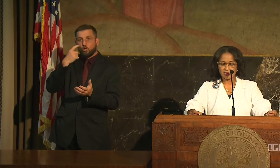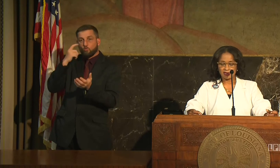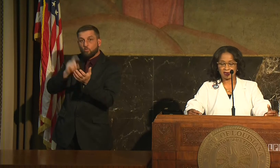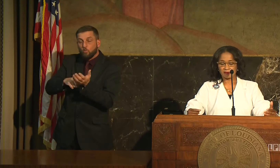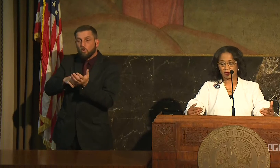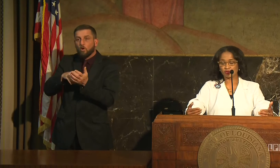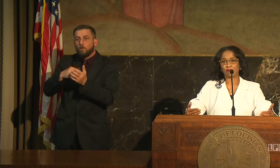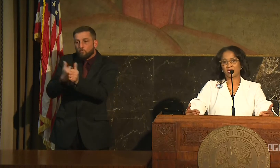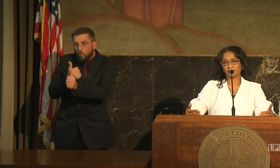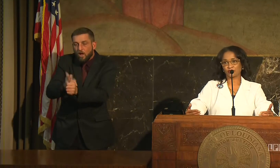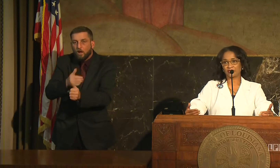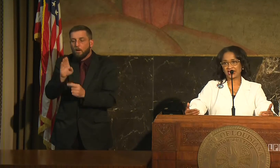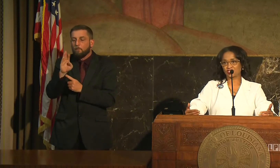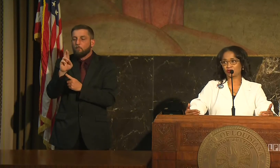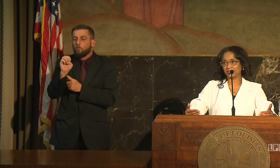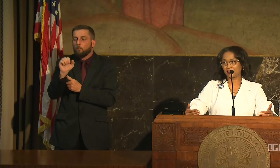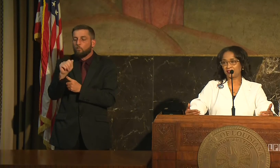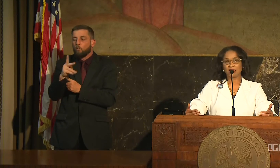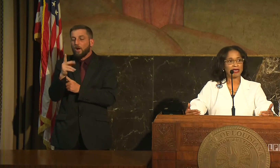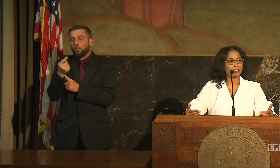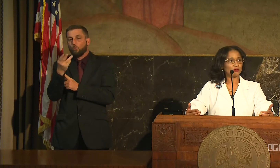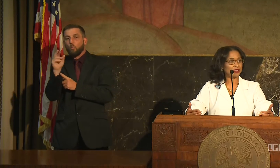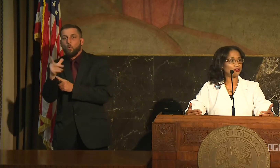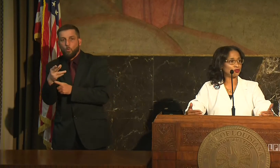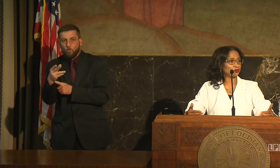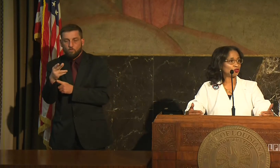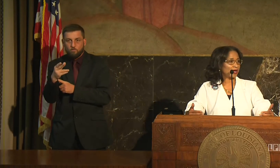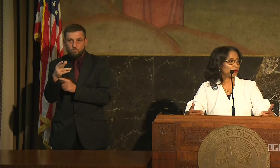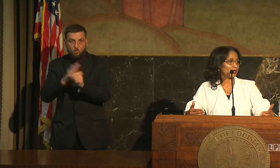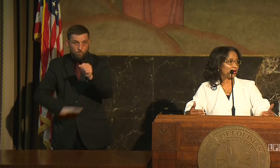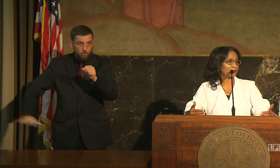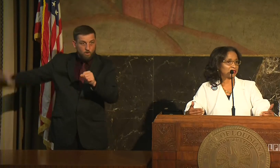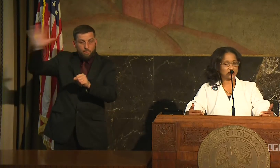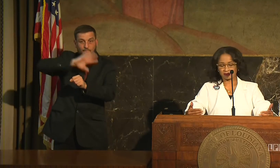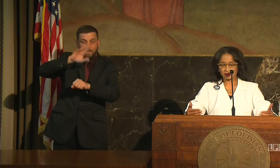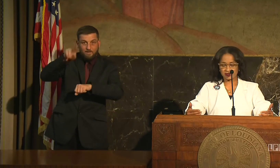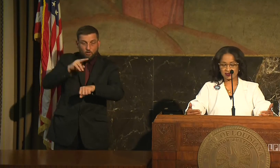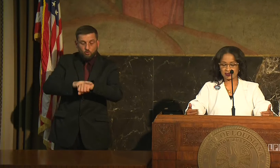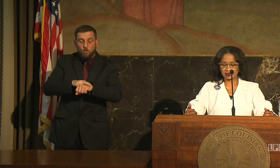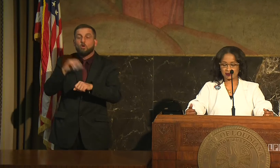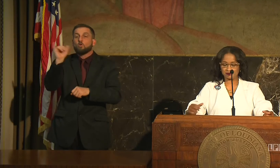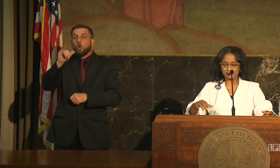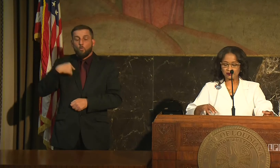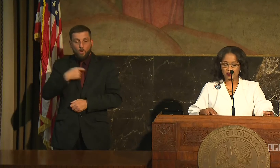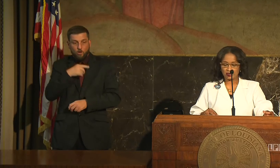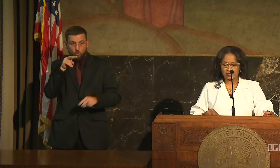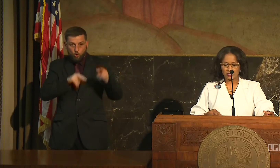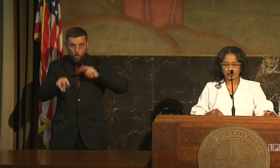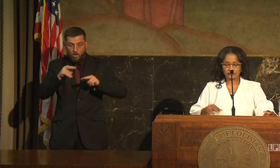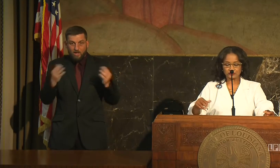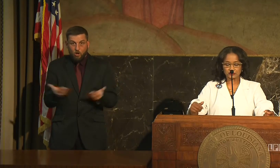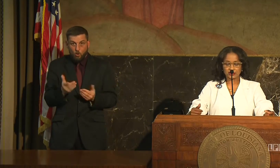cases. Those are monitored nationally, and we do track what happens here in Louisiana.